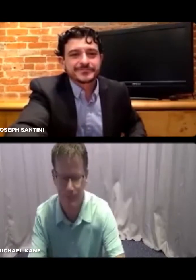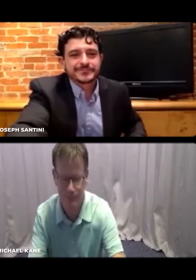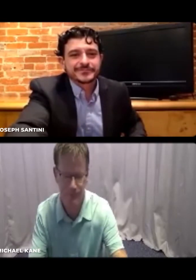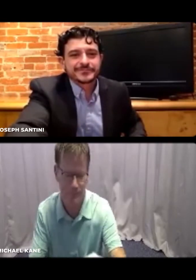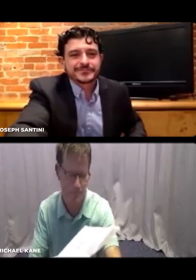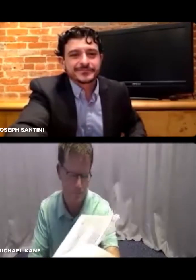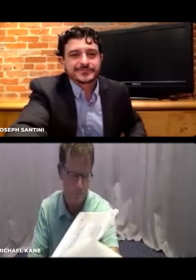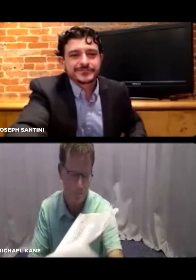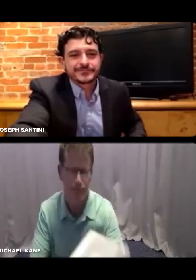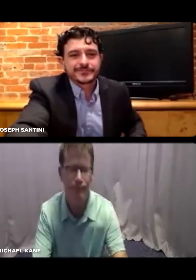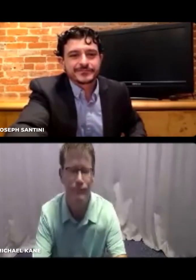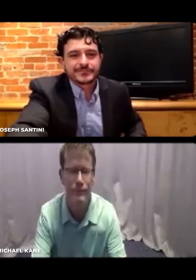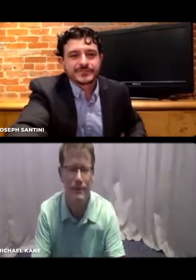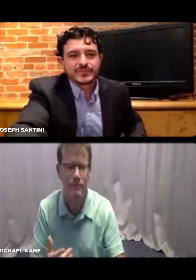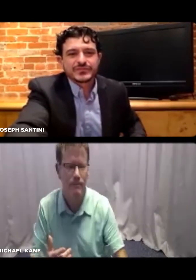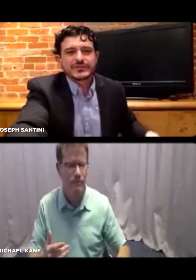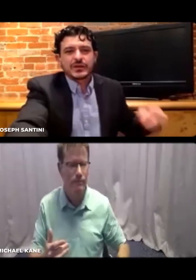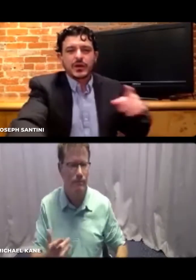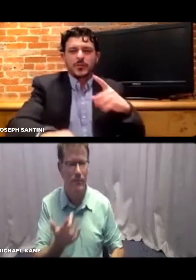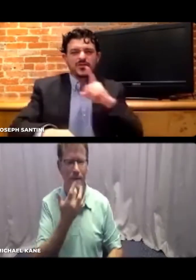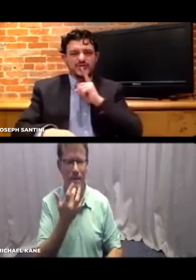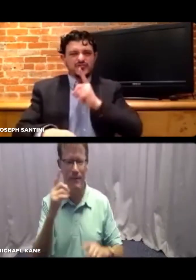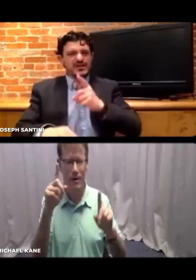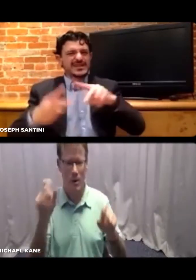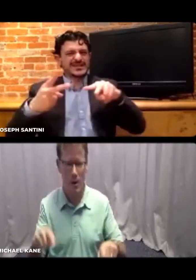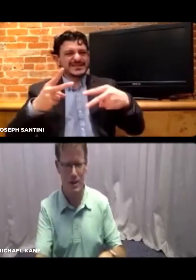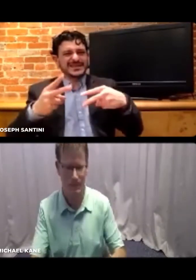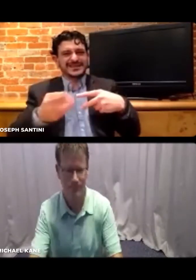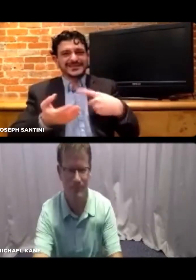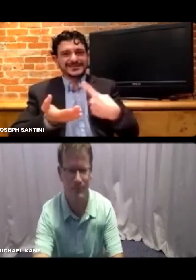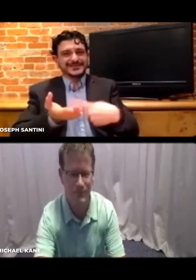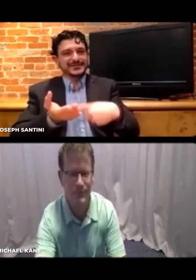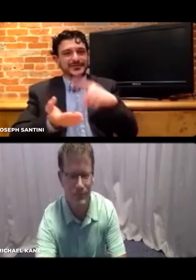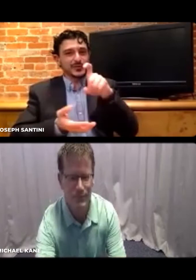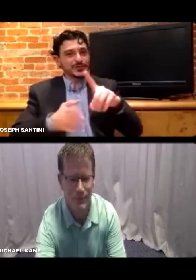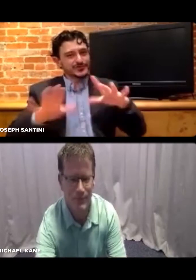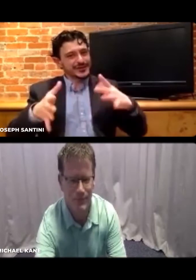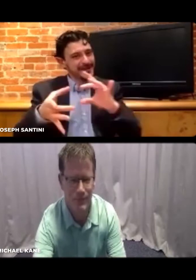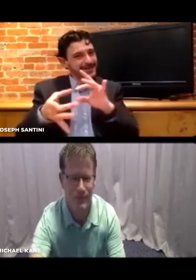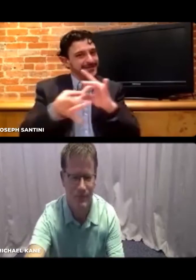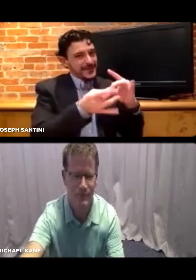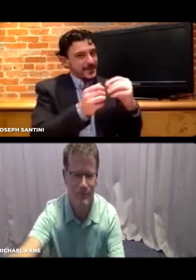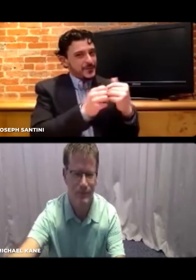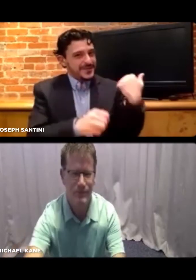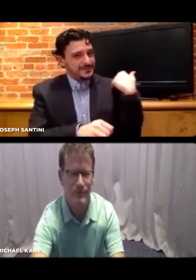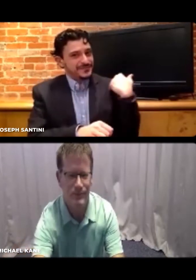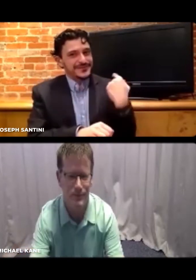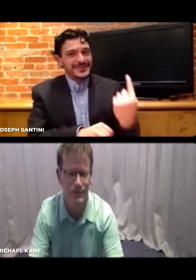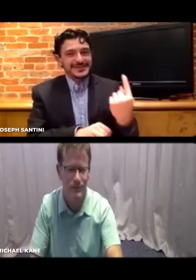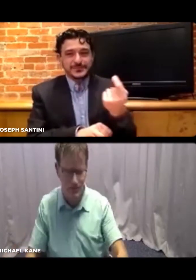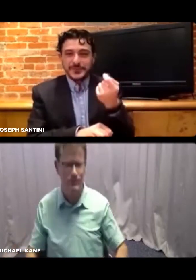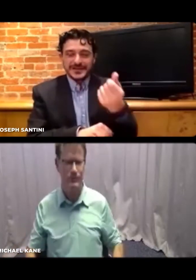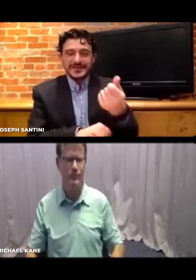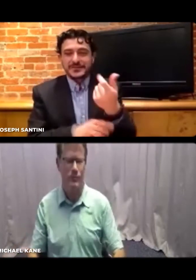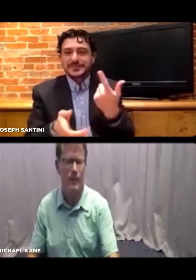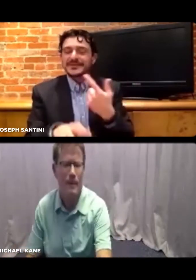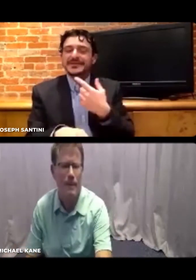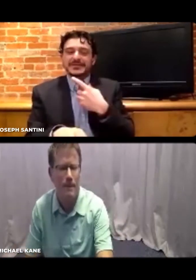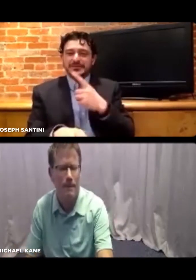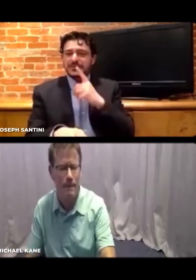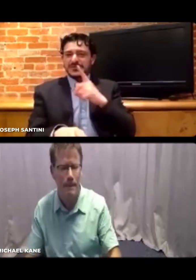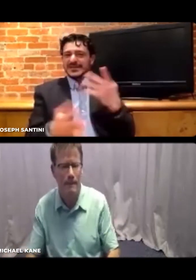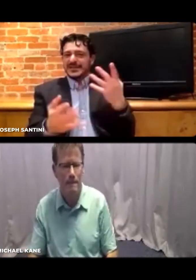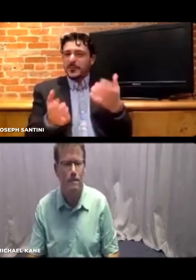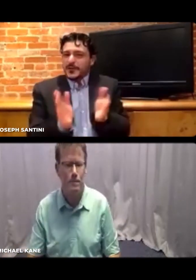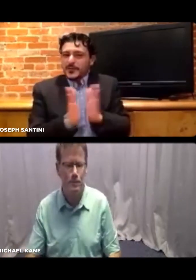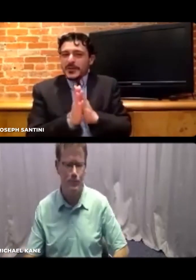Our next discussion question, This is my favorite question. right? And this one kind of ties in to the others as well. But